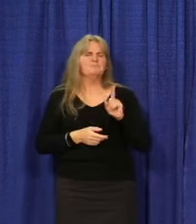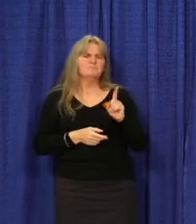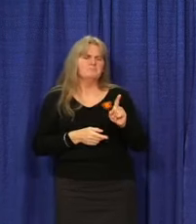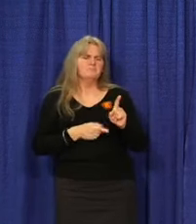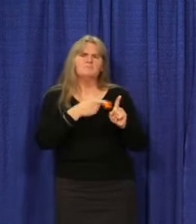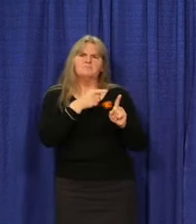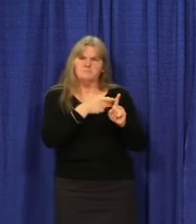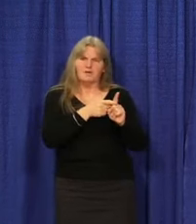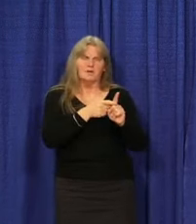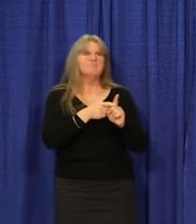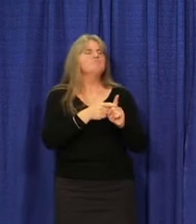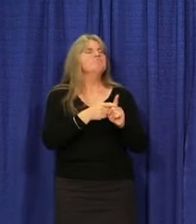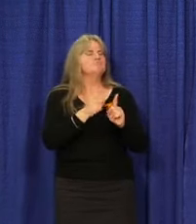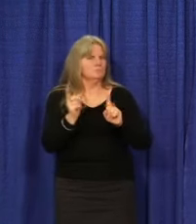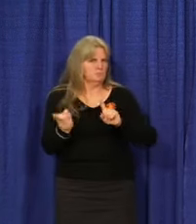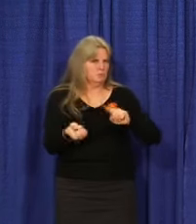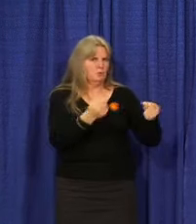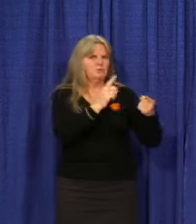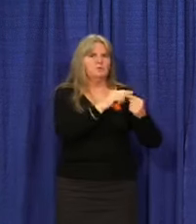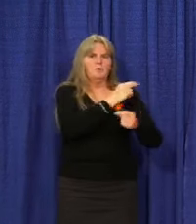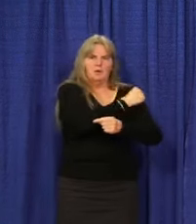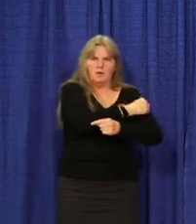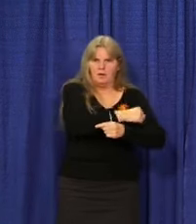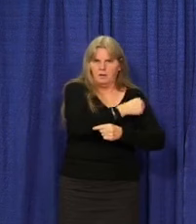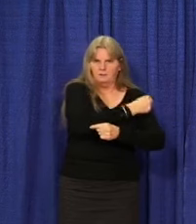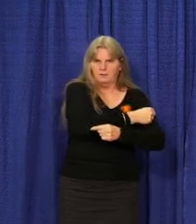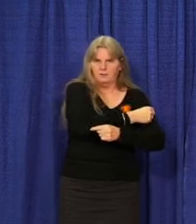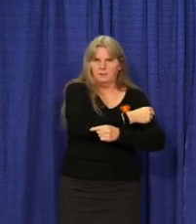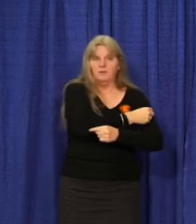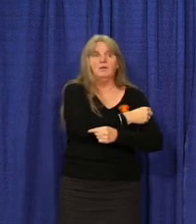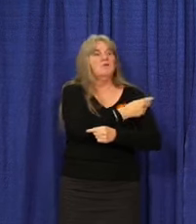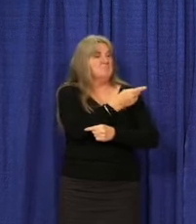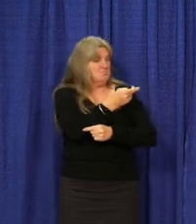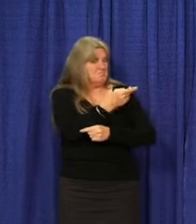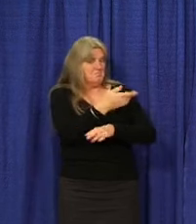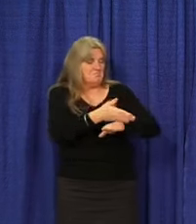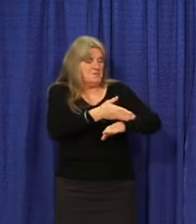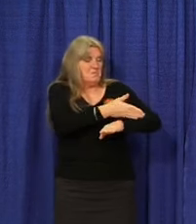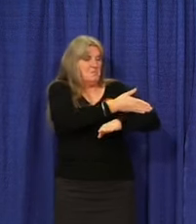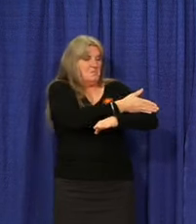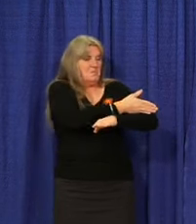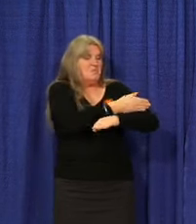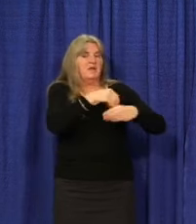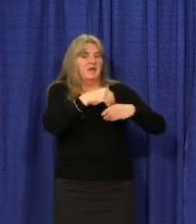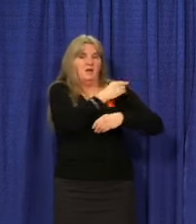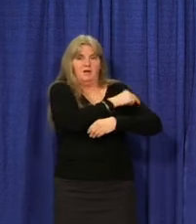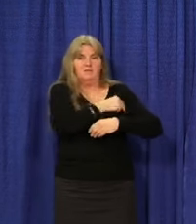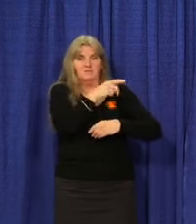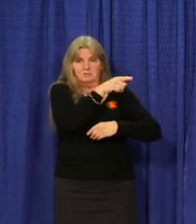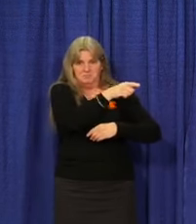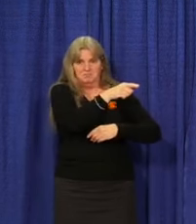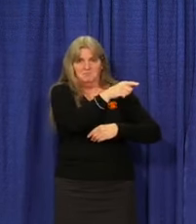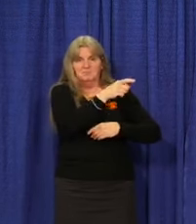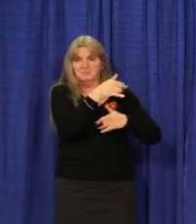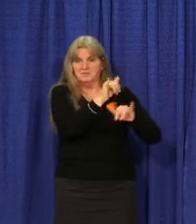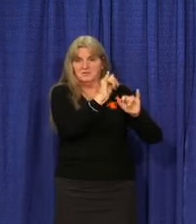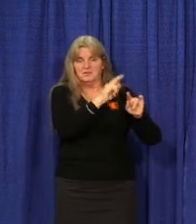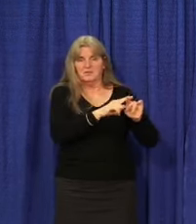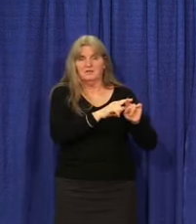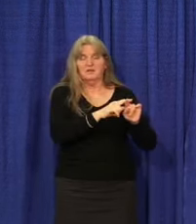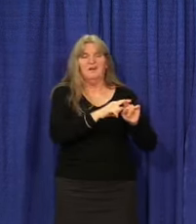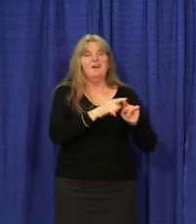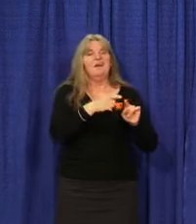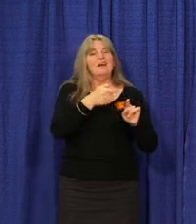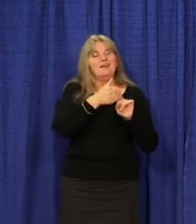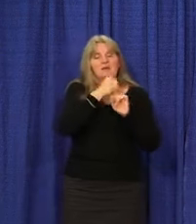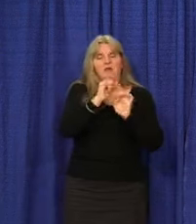presented to a hospital and who remains stable and improving in hospital. Although not a Yukon case,